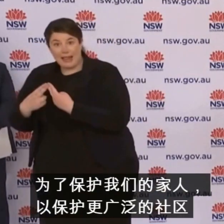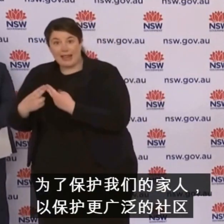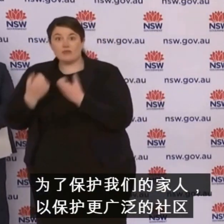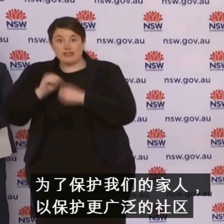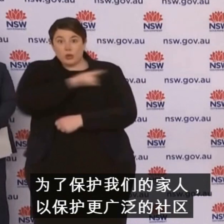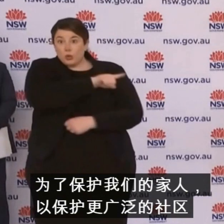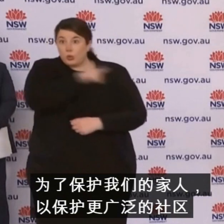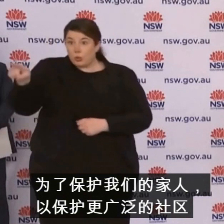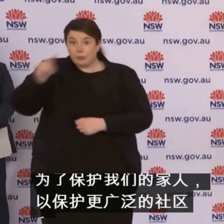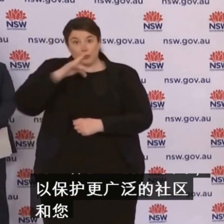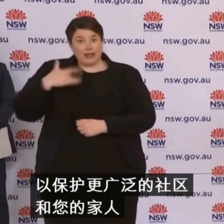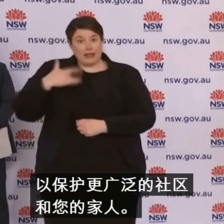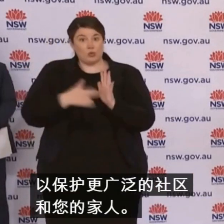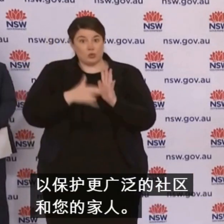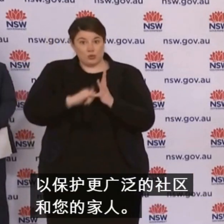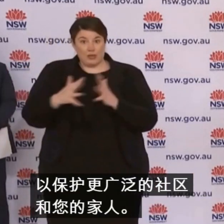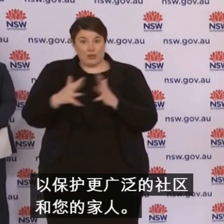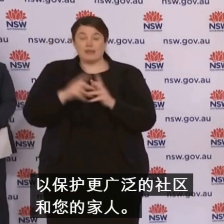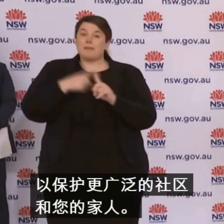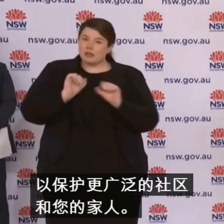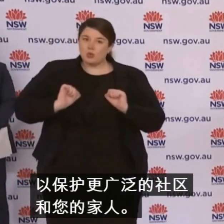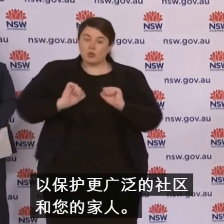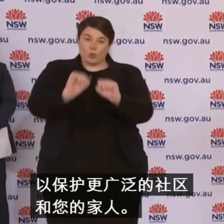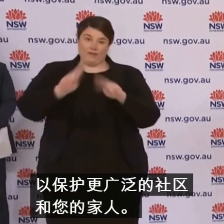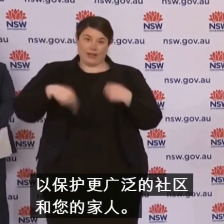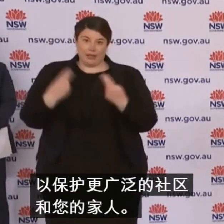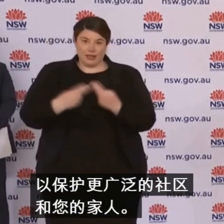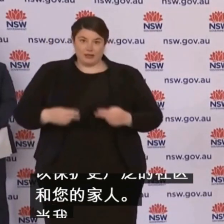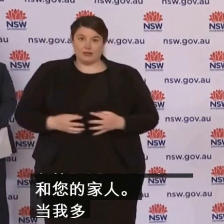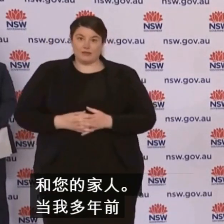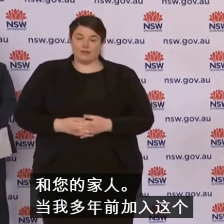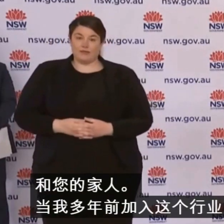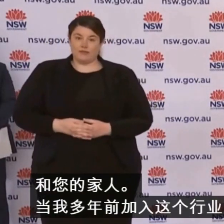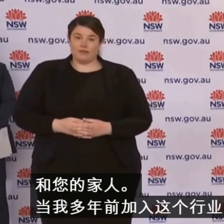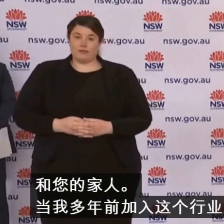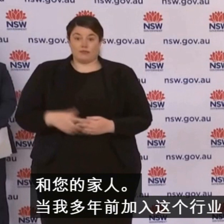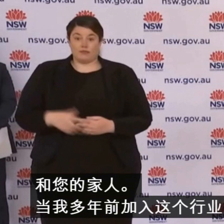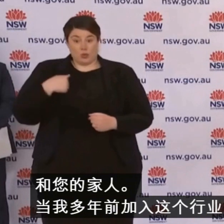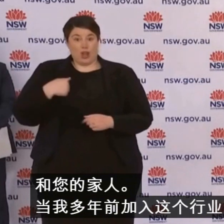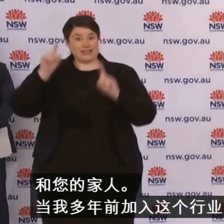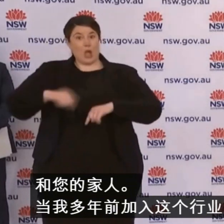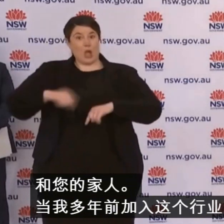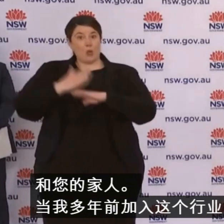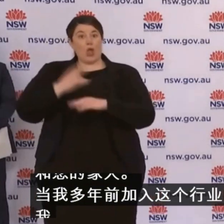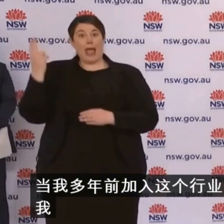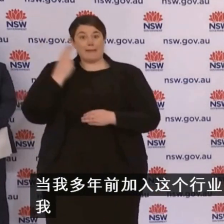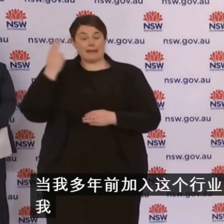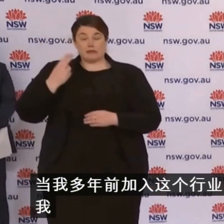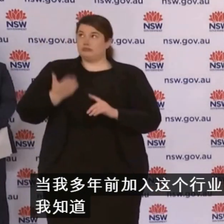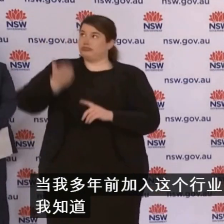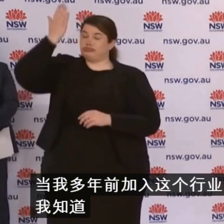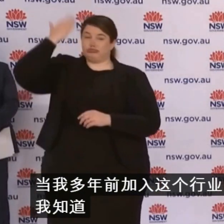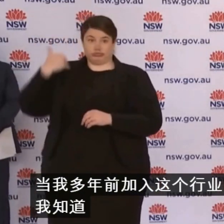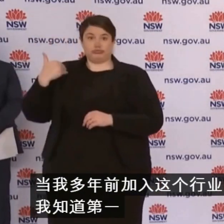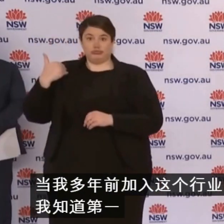broader community and your family. When I joined this profession, years ago